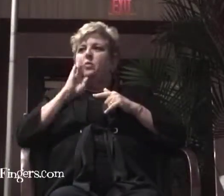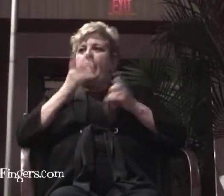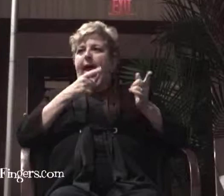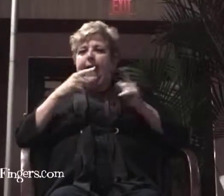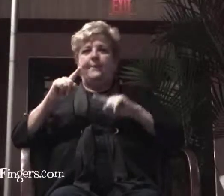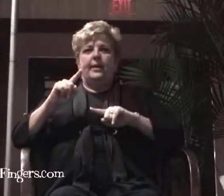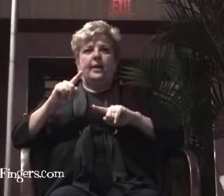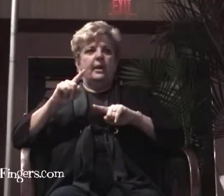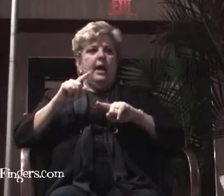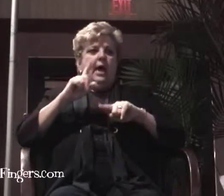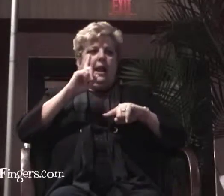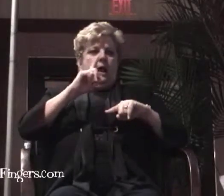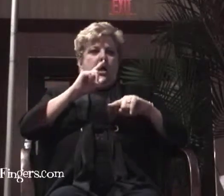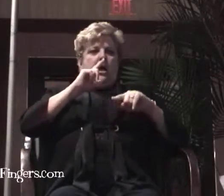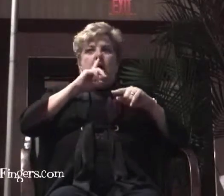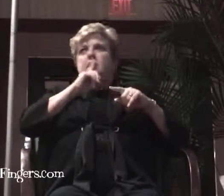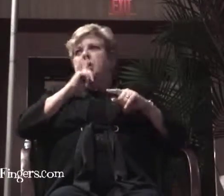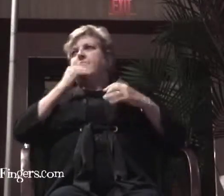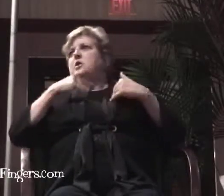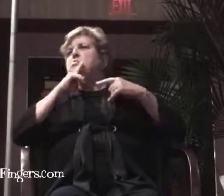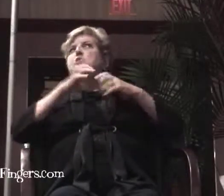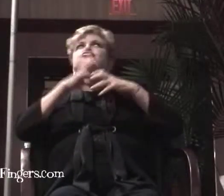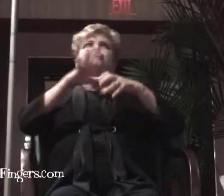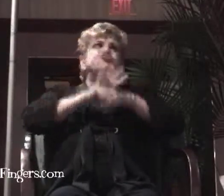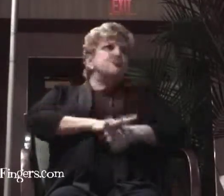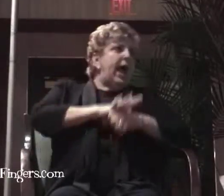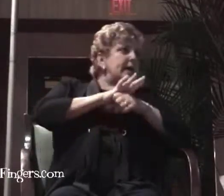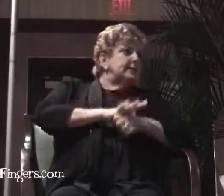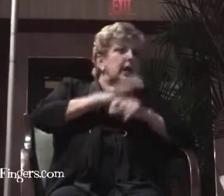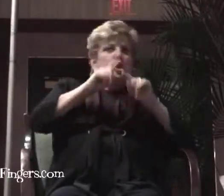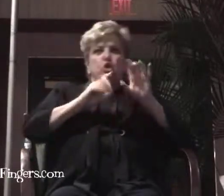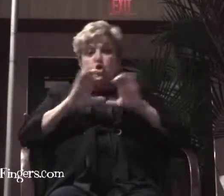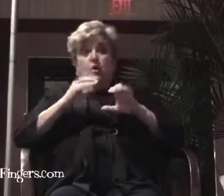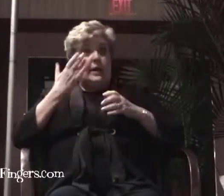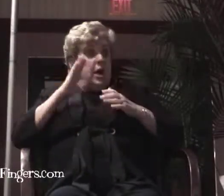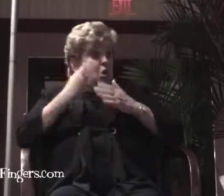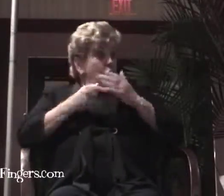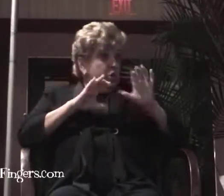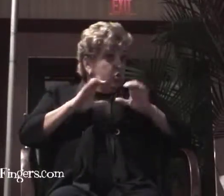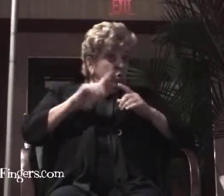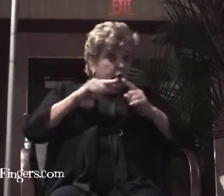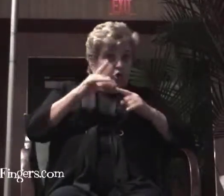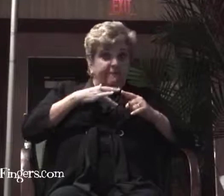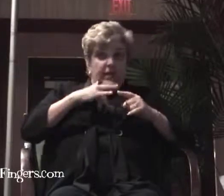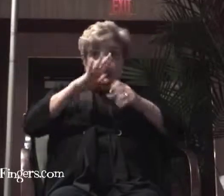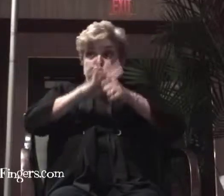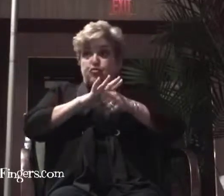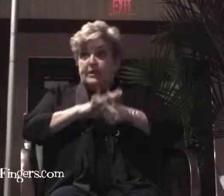be done, and stress would be terrible. And I don't know what you do with your stress, but I don't know how to feel bad or feel anything. So